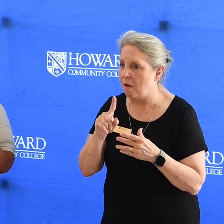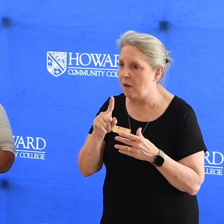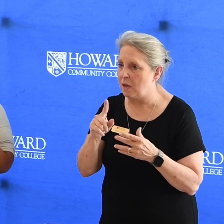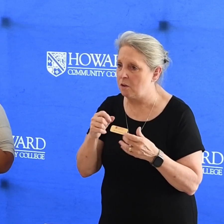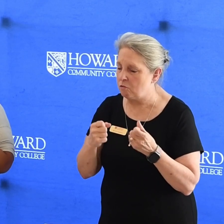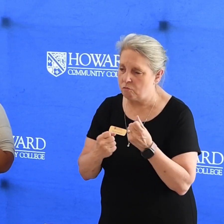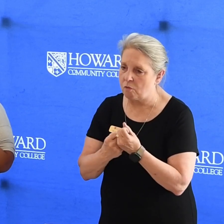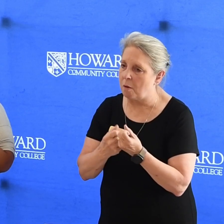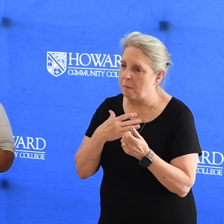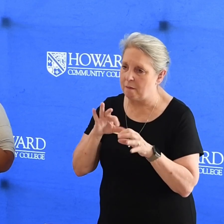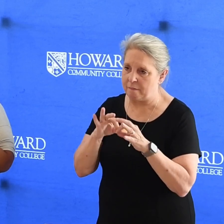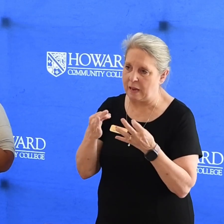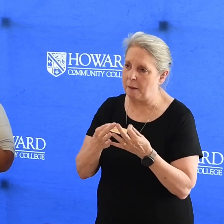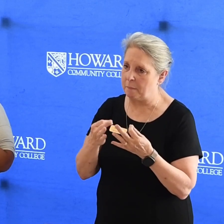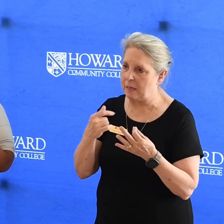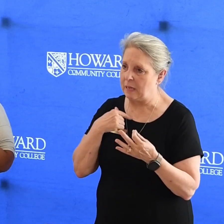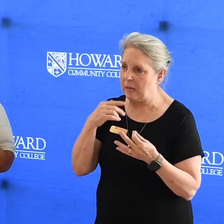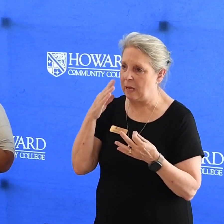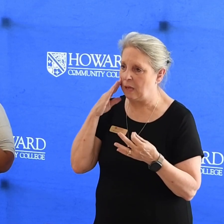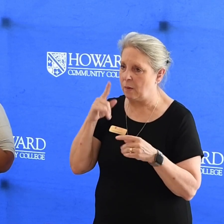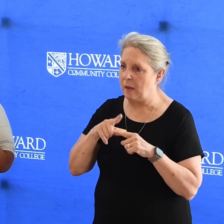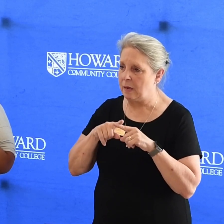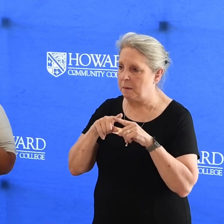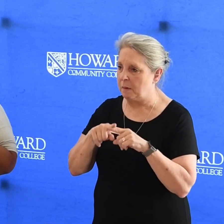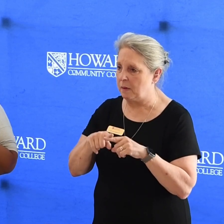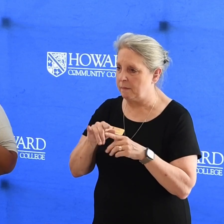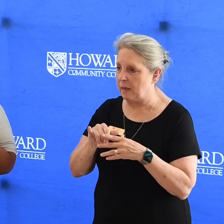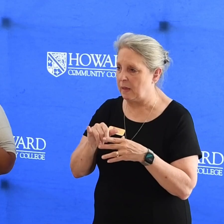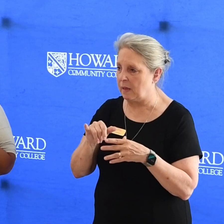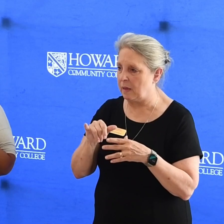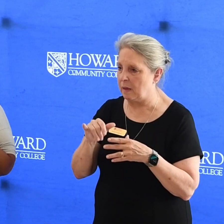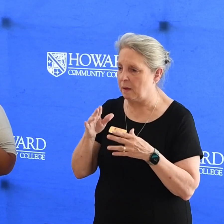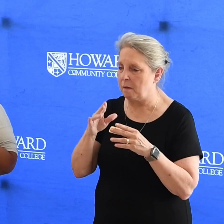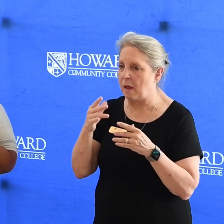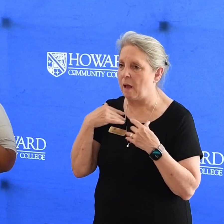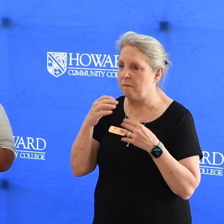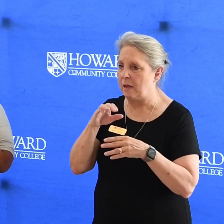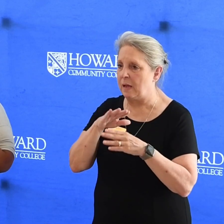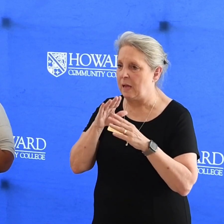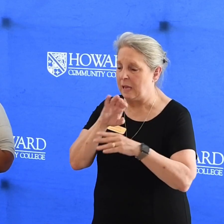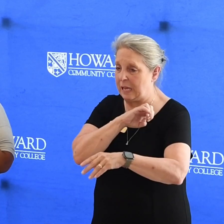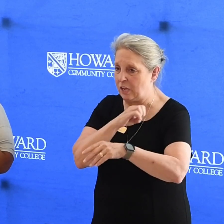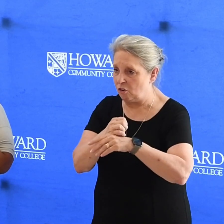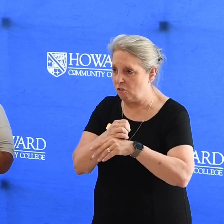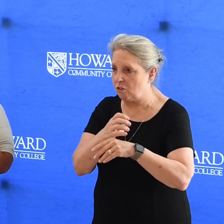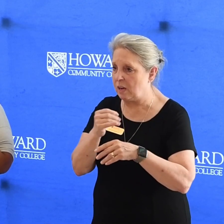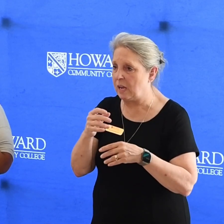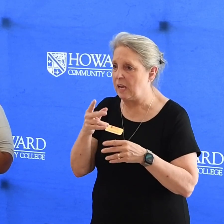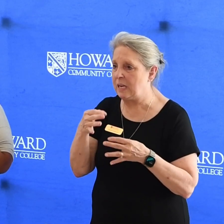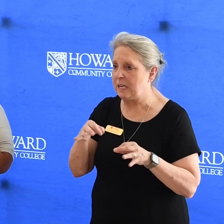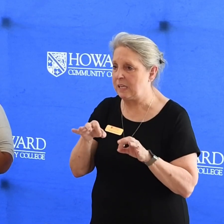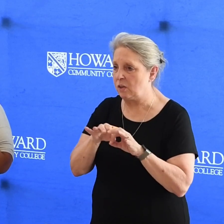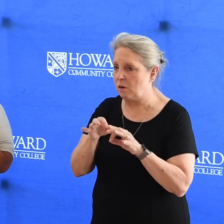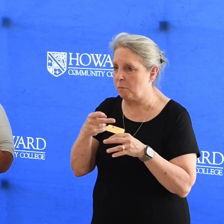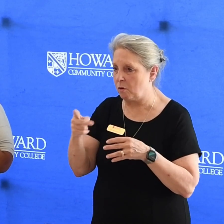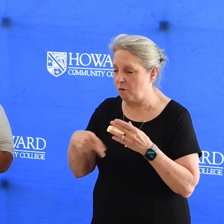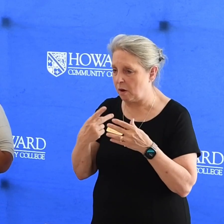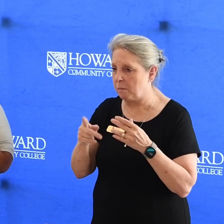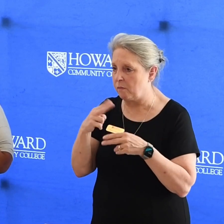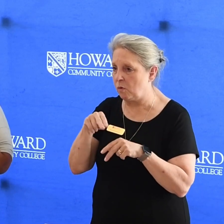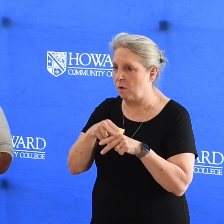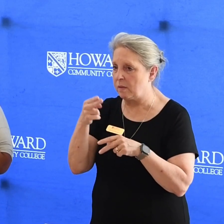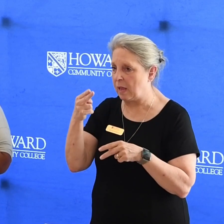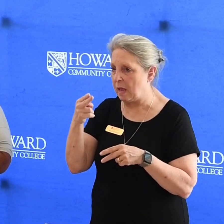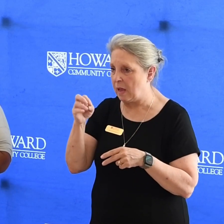my family. I know other families benefit from this housing energy, weather station program, and of course, the